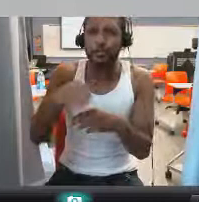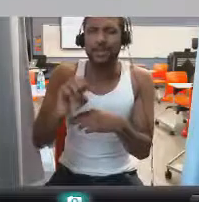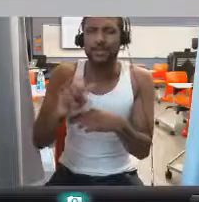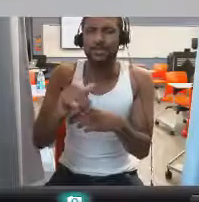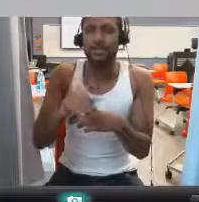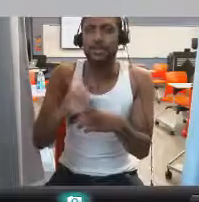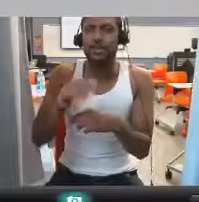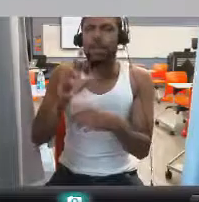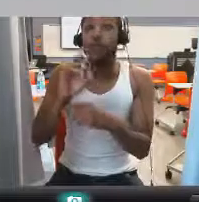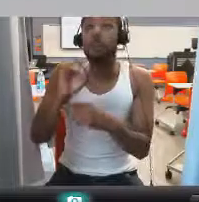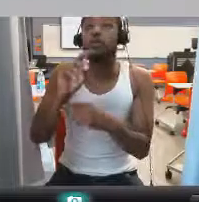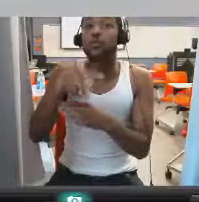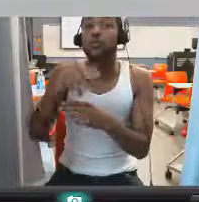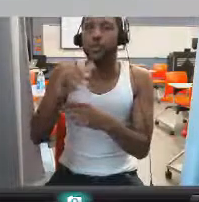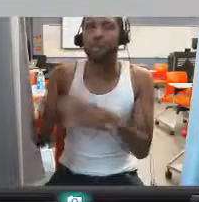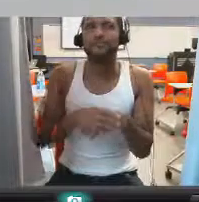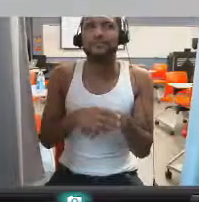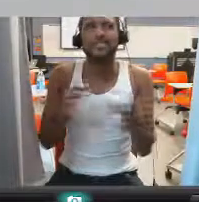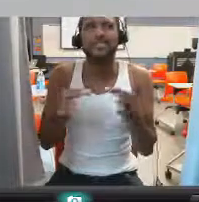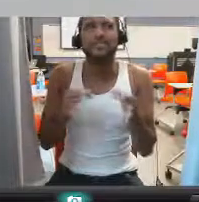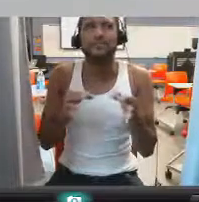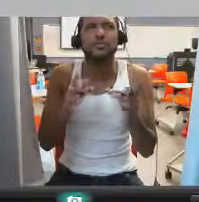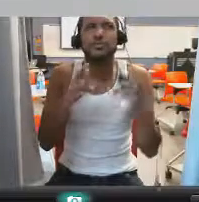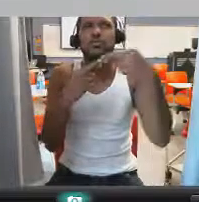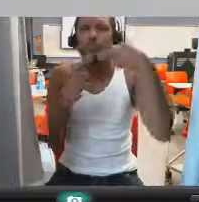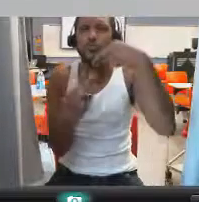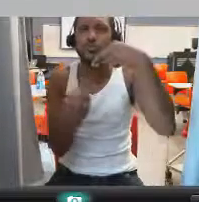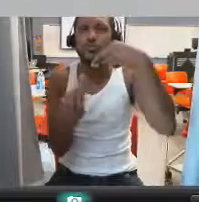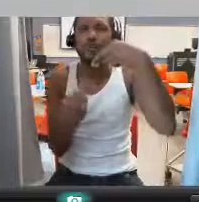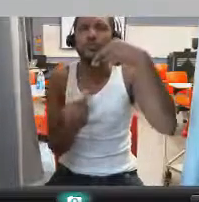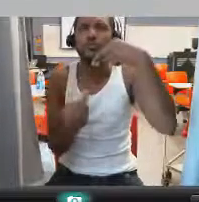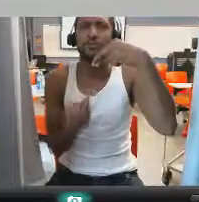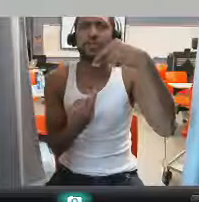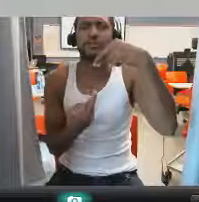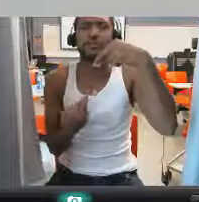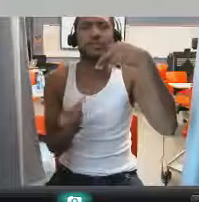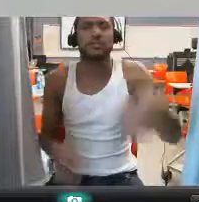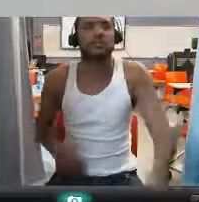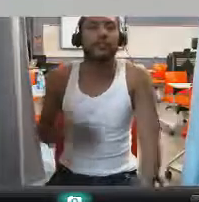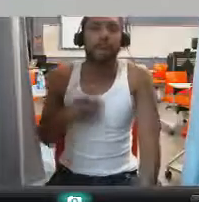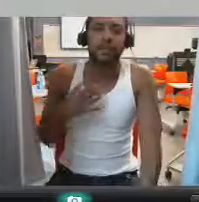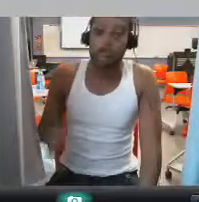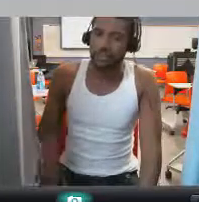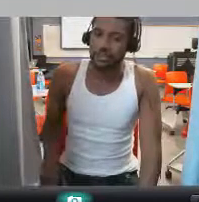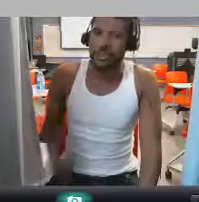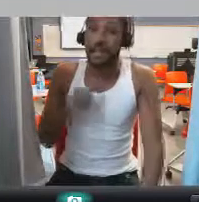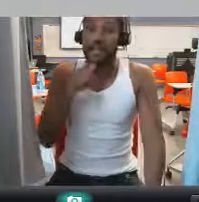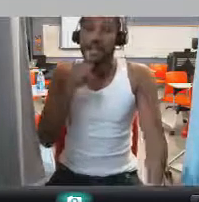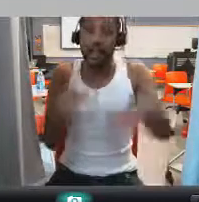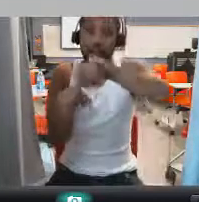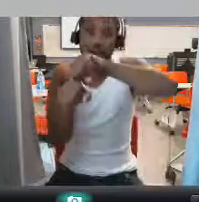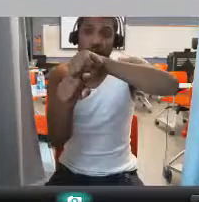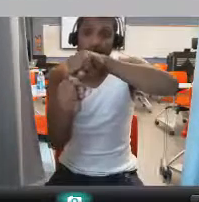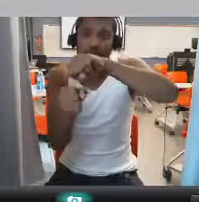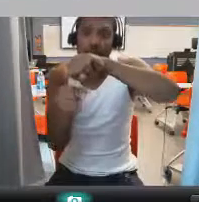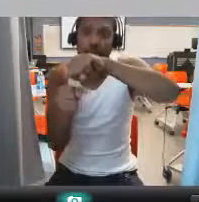don't know how else to describe it, but it's ropey. I think my poop is ropey. And I felt that because it would not break.